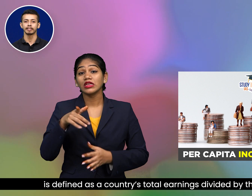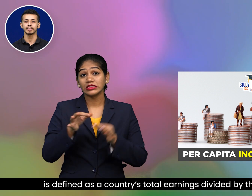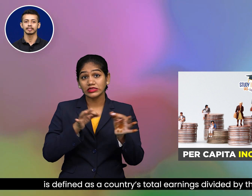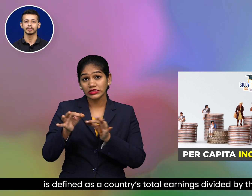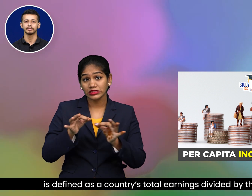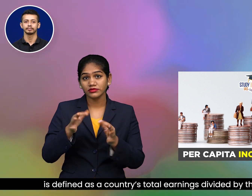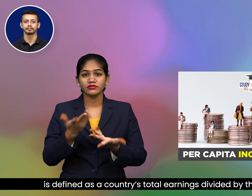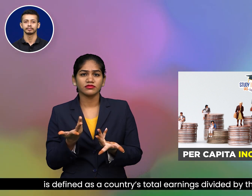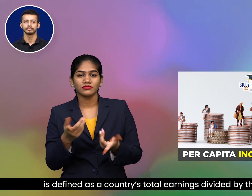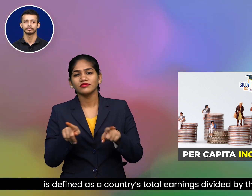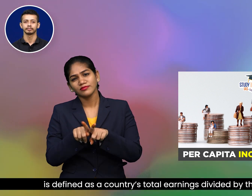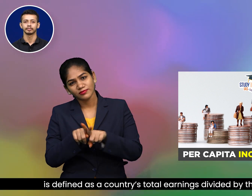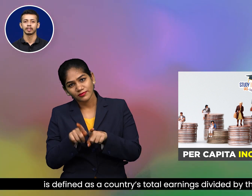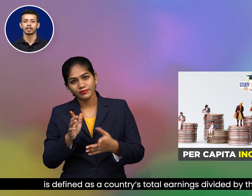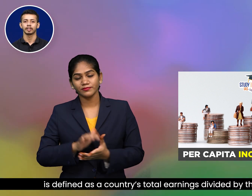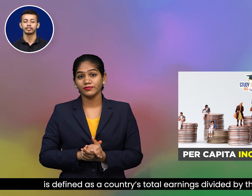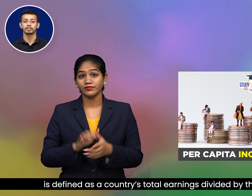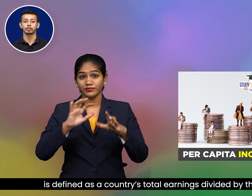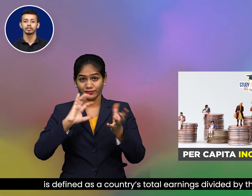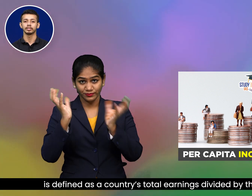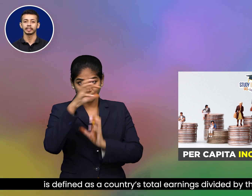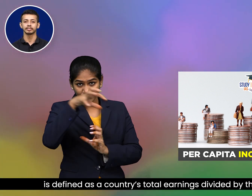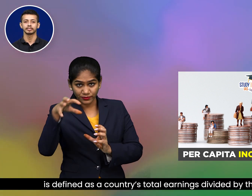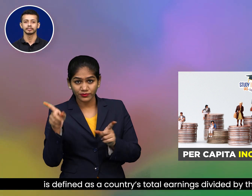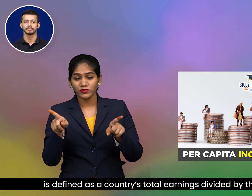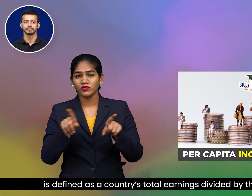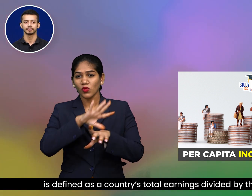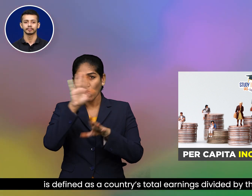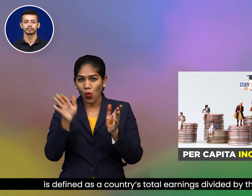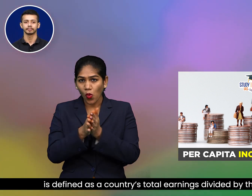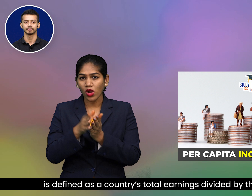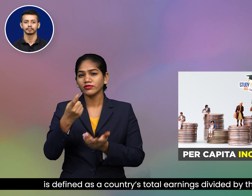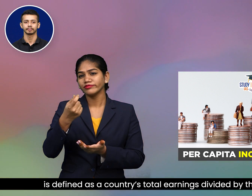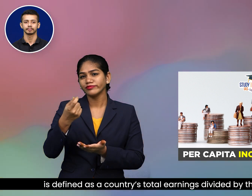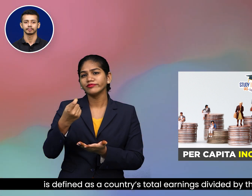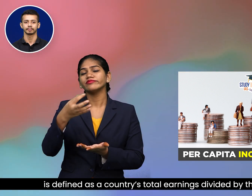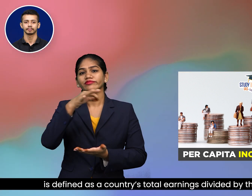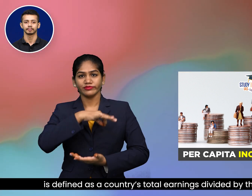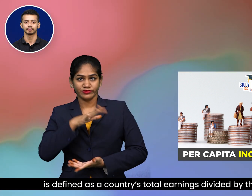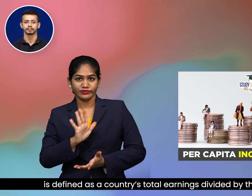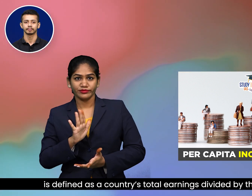It's defined as a country's total earnings